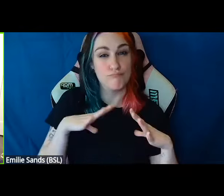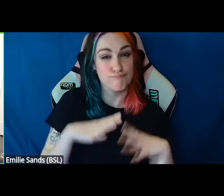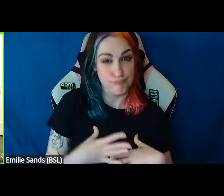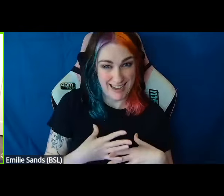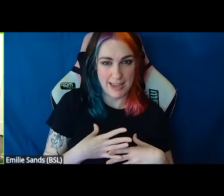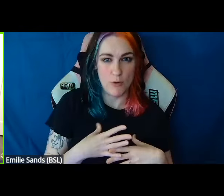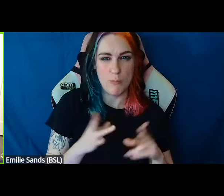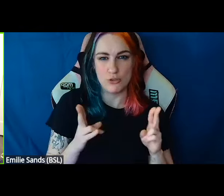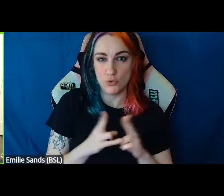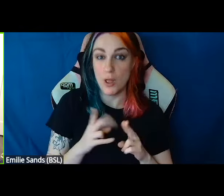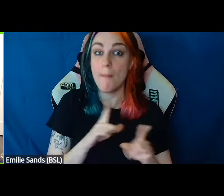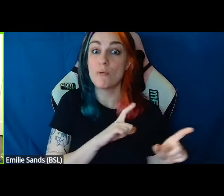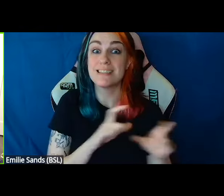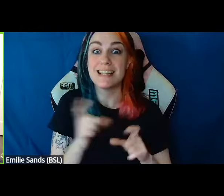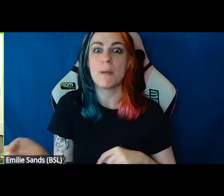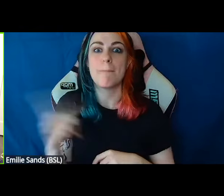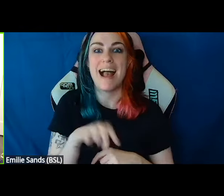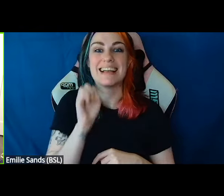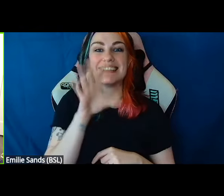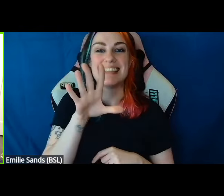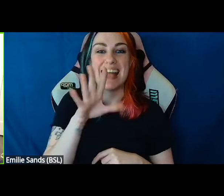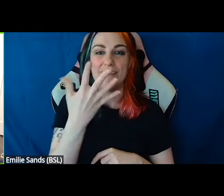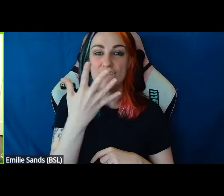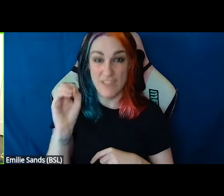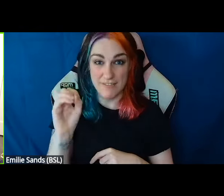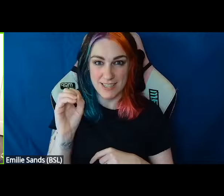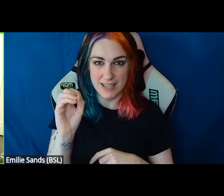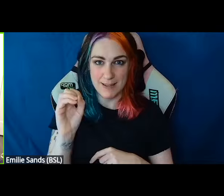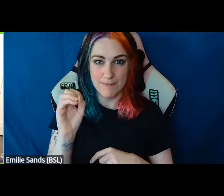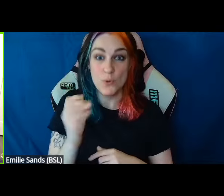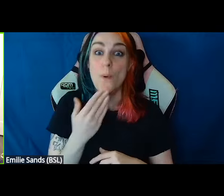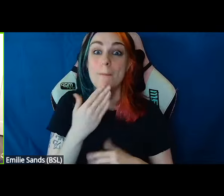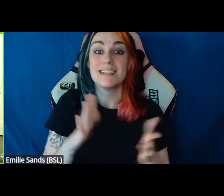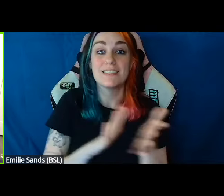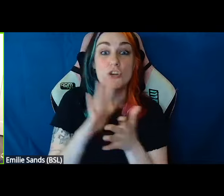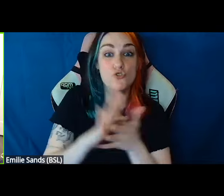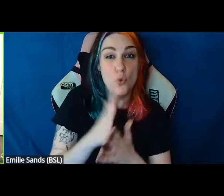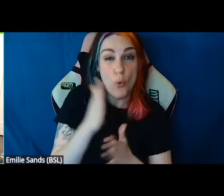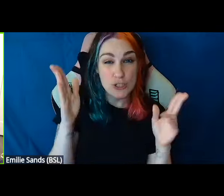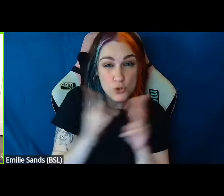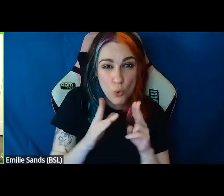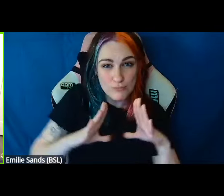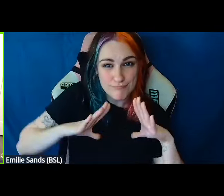10:50. So I will see you then. So please enjoy the short break.